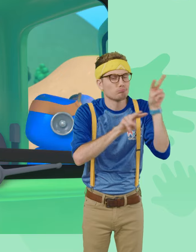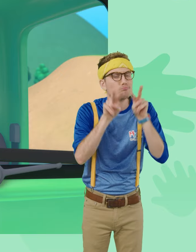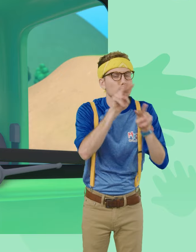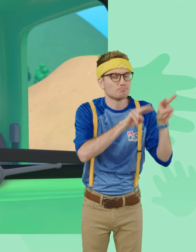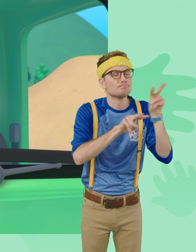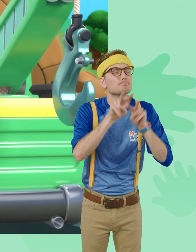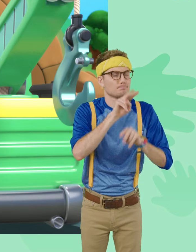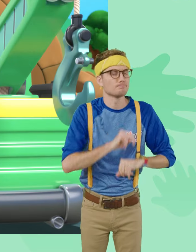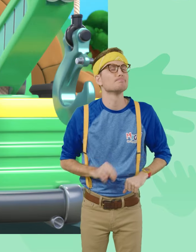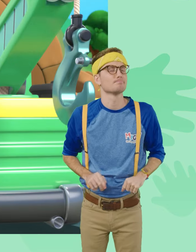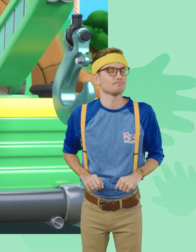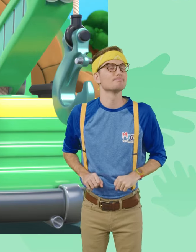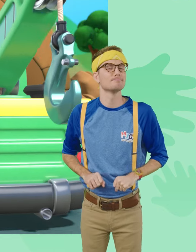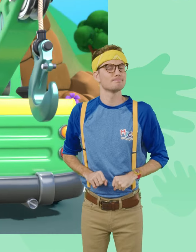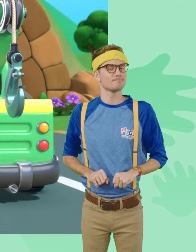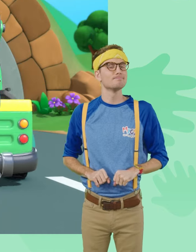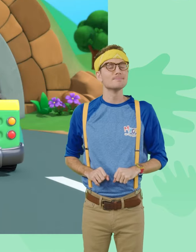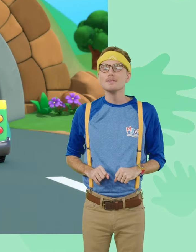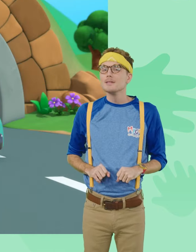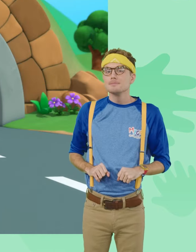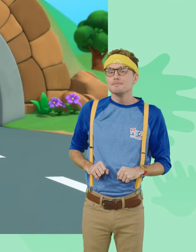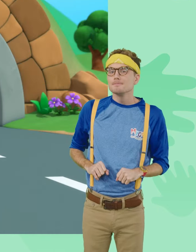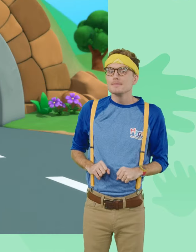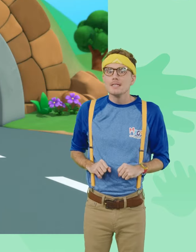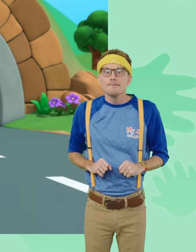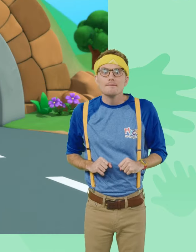I'd better take a look.